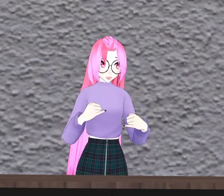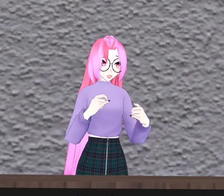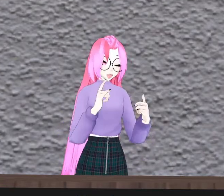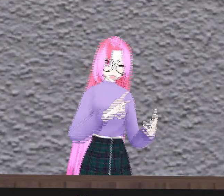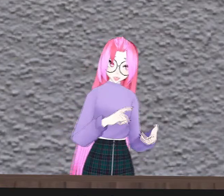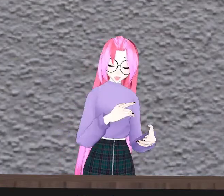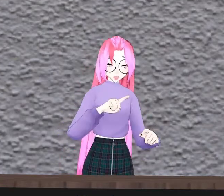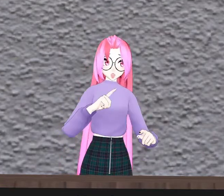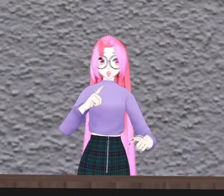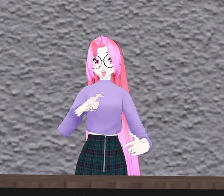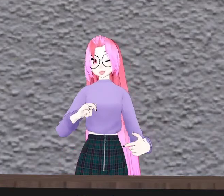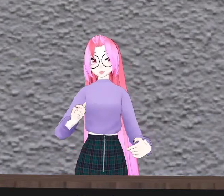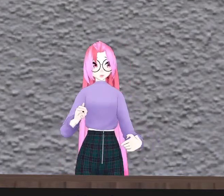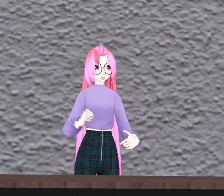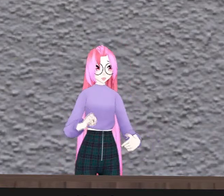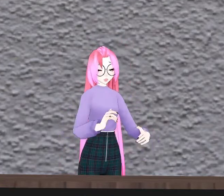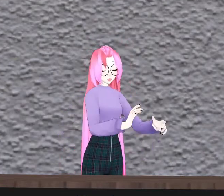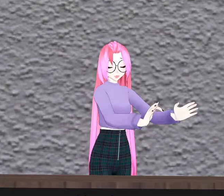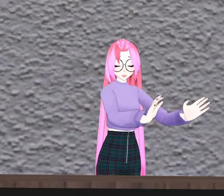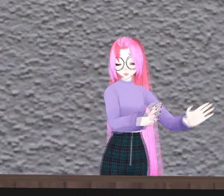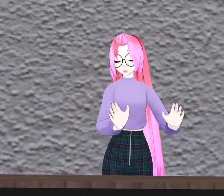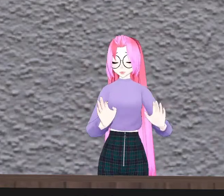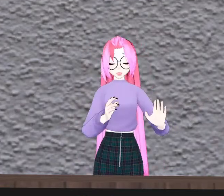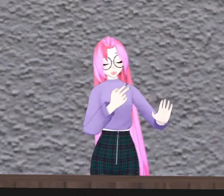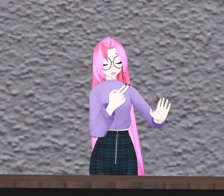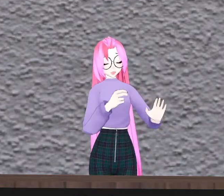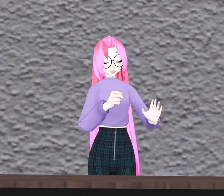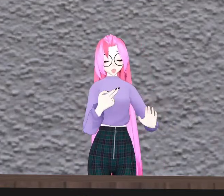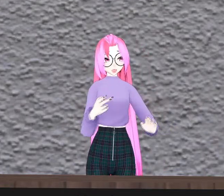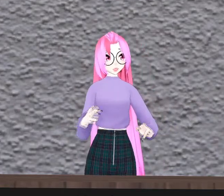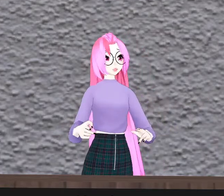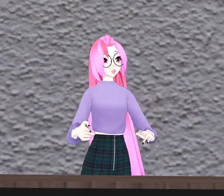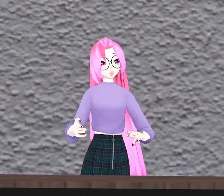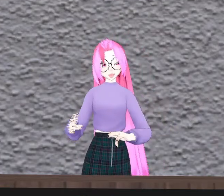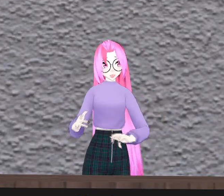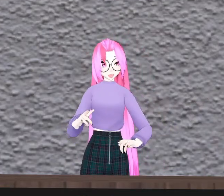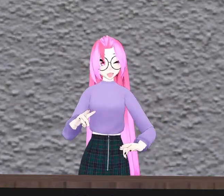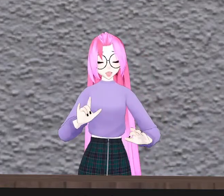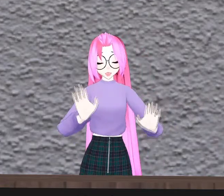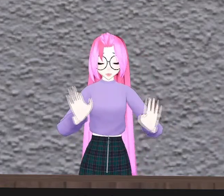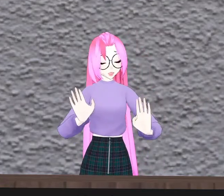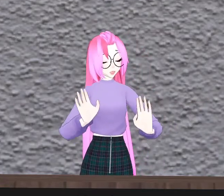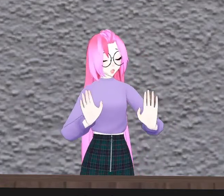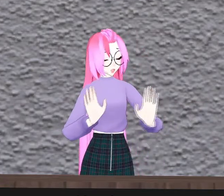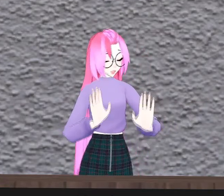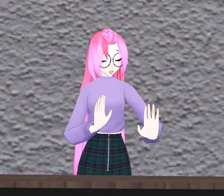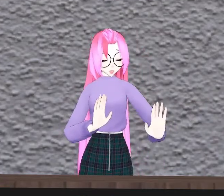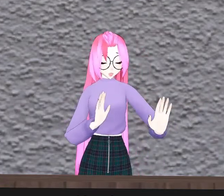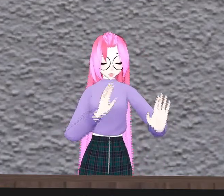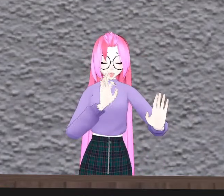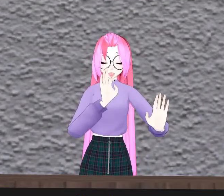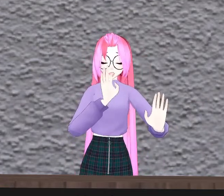need it, but it's not like, oh, are you okay? Are you okay? Like, it's like, we're fine.